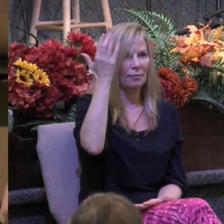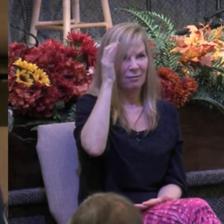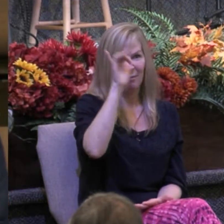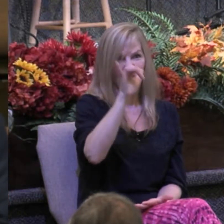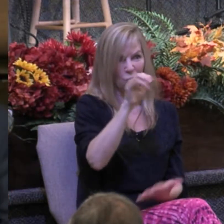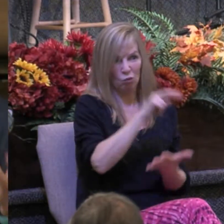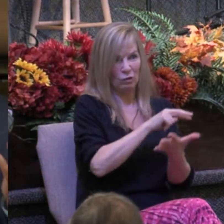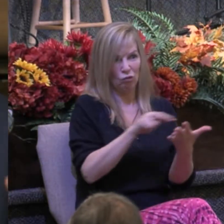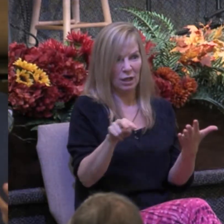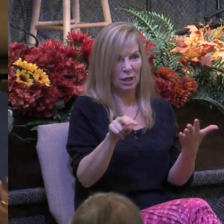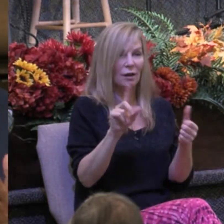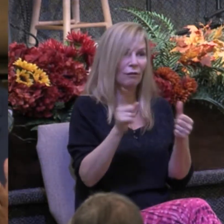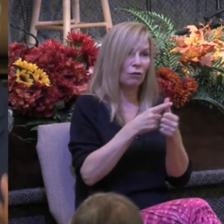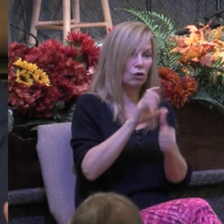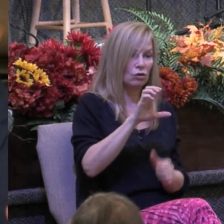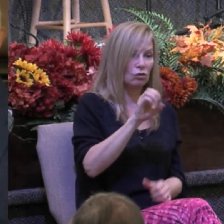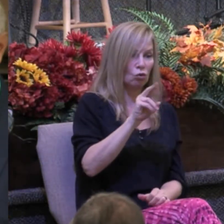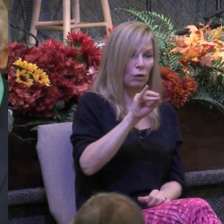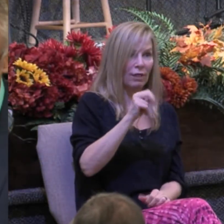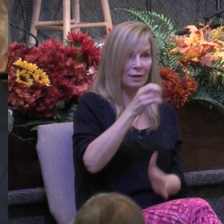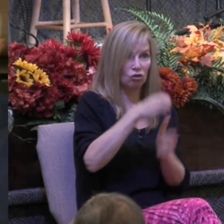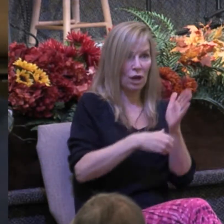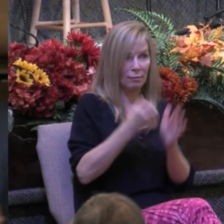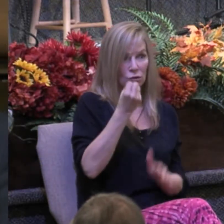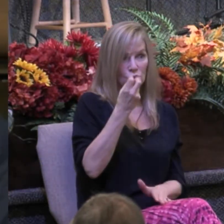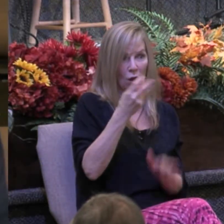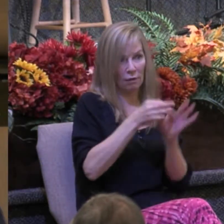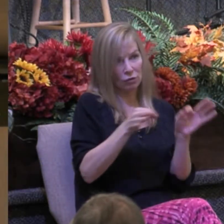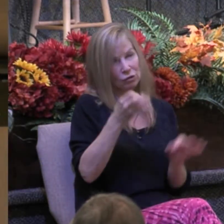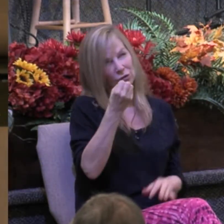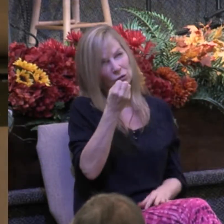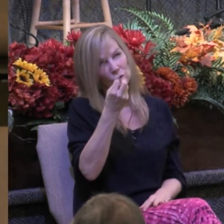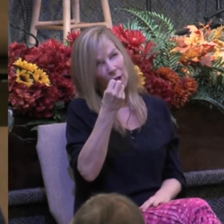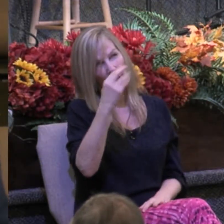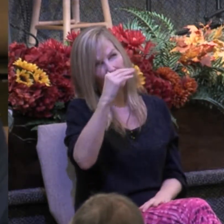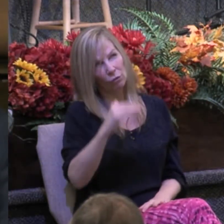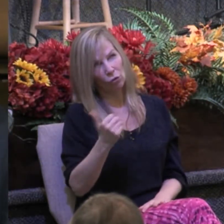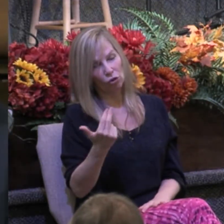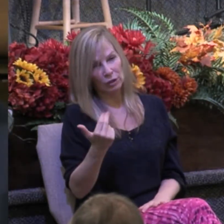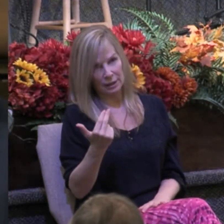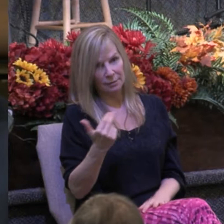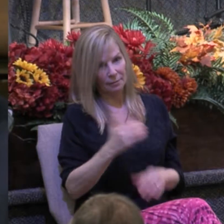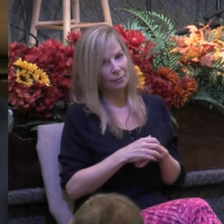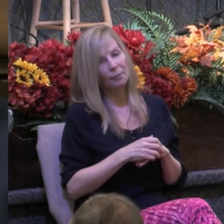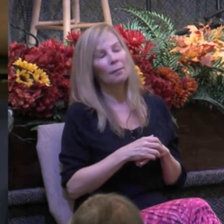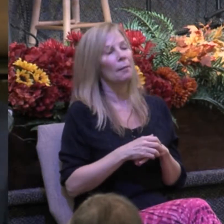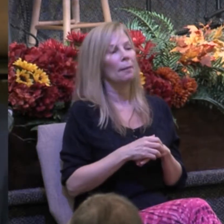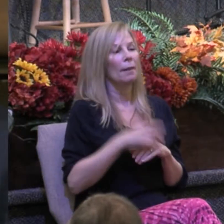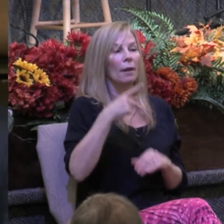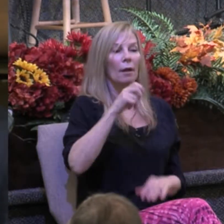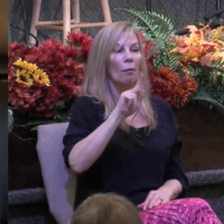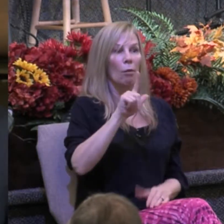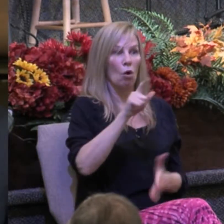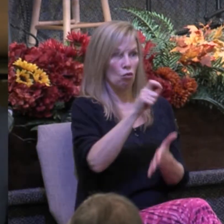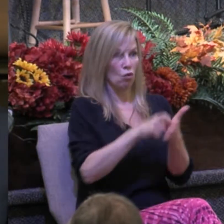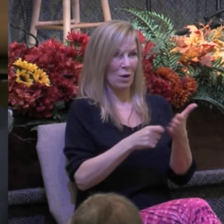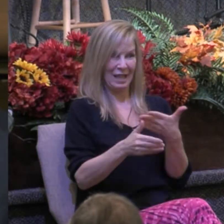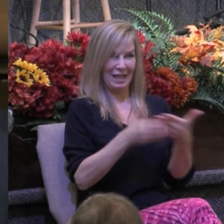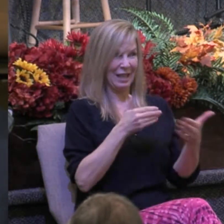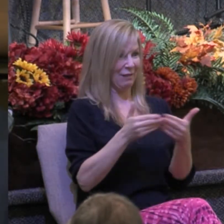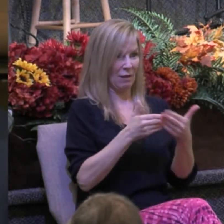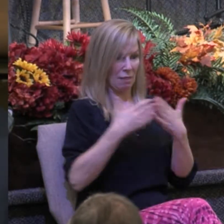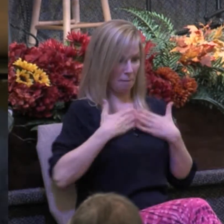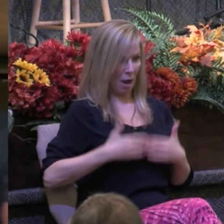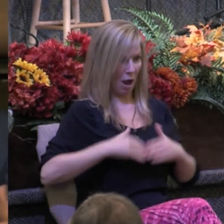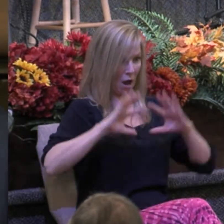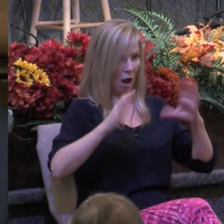read, 1 Corinthians chapter 12, verses 12 and 13. Paul wrote to the Corinthians, "For even as the body is